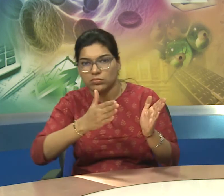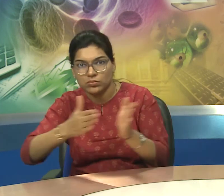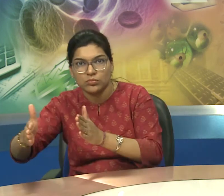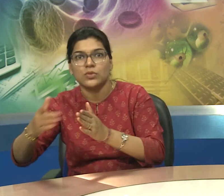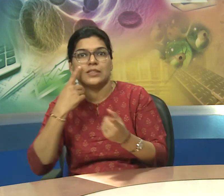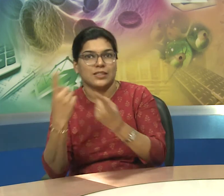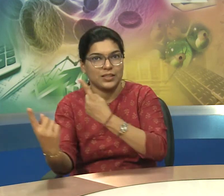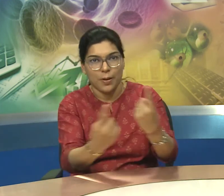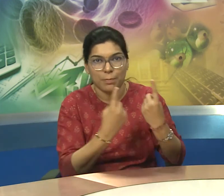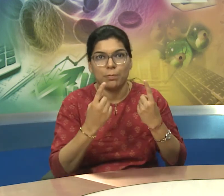Some wholesaler